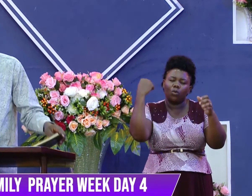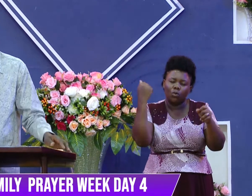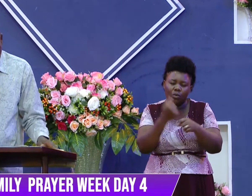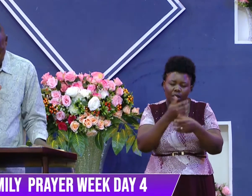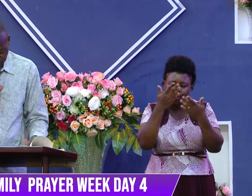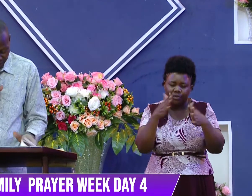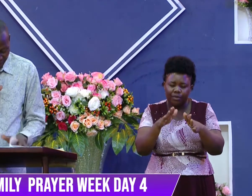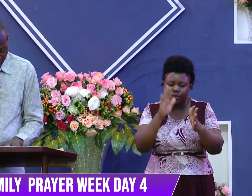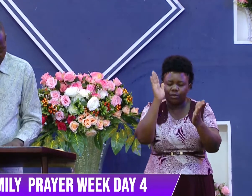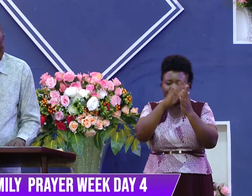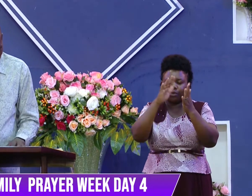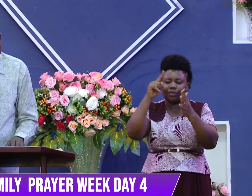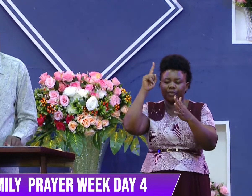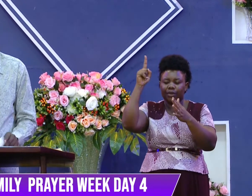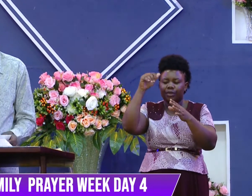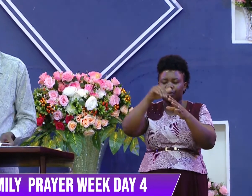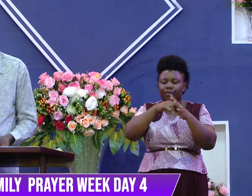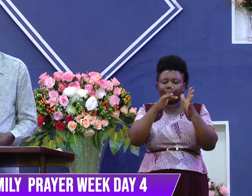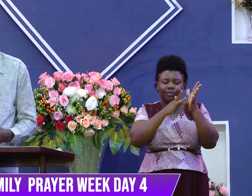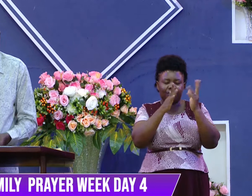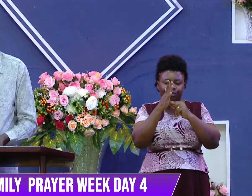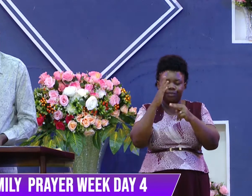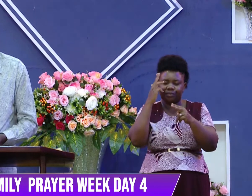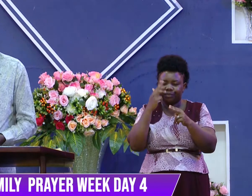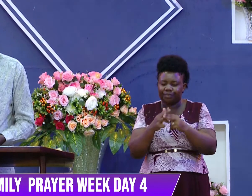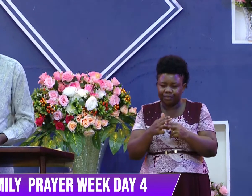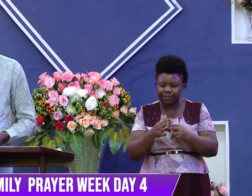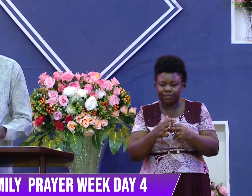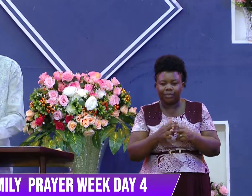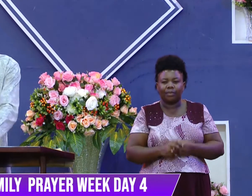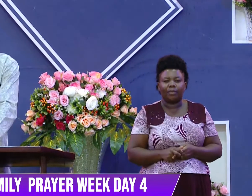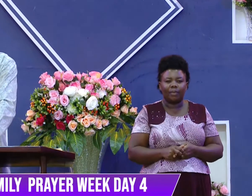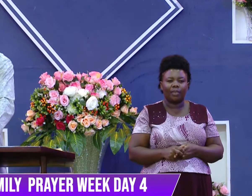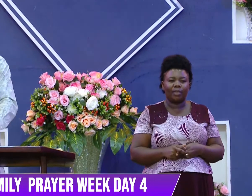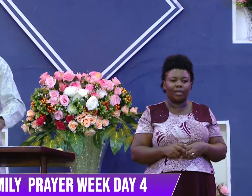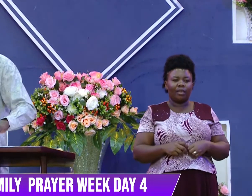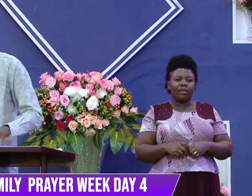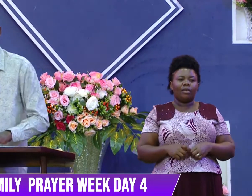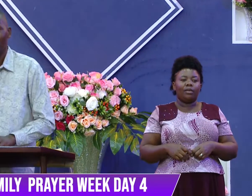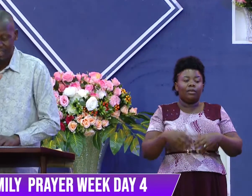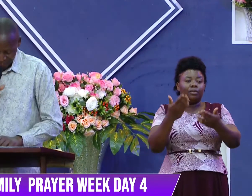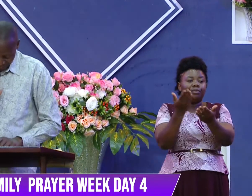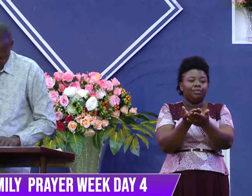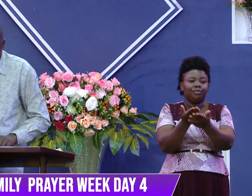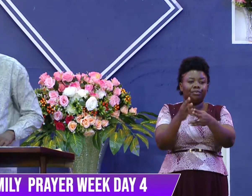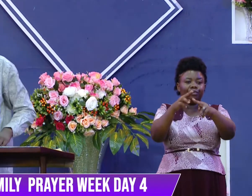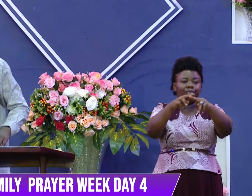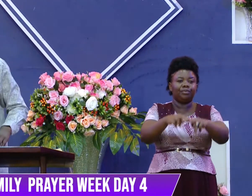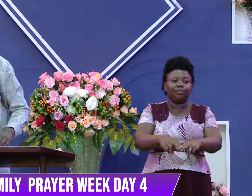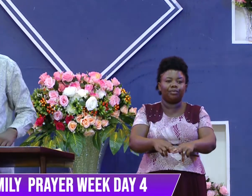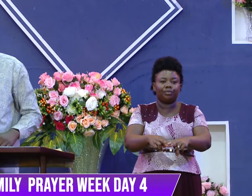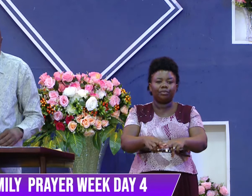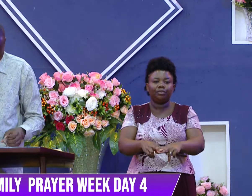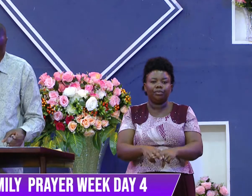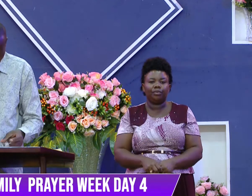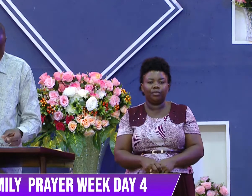After all is done, we'll give you the glory and honor. In Jesus' name. You may be